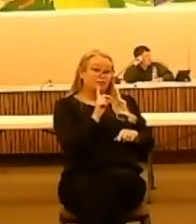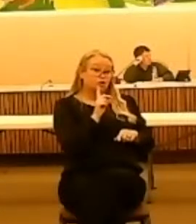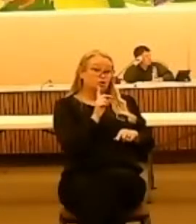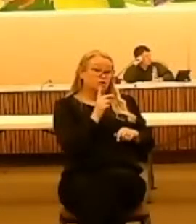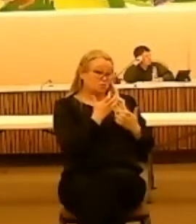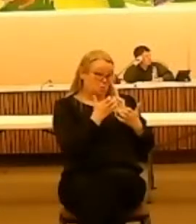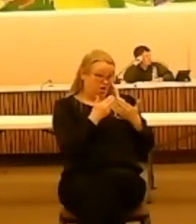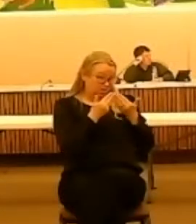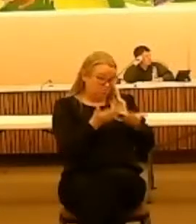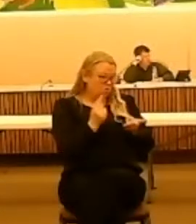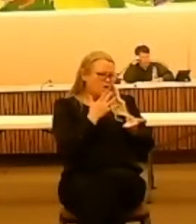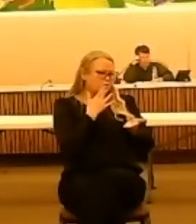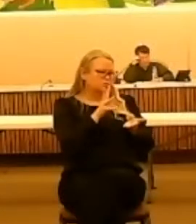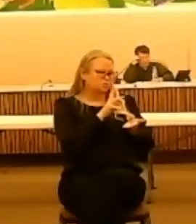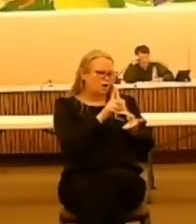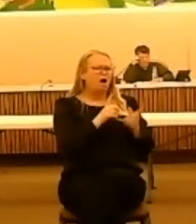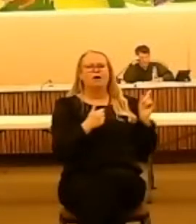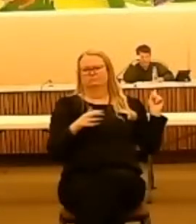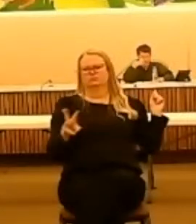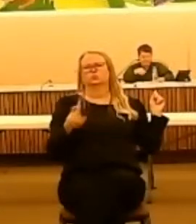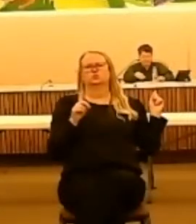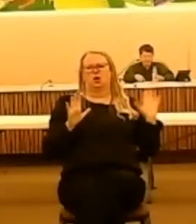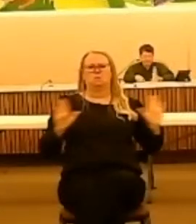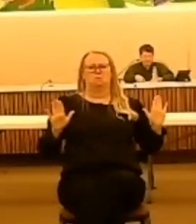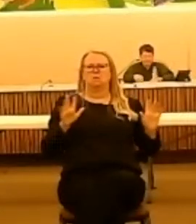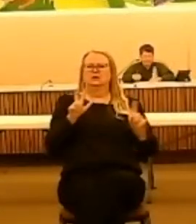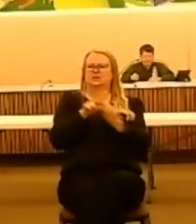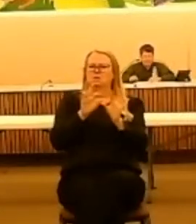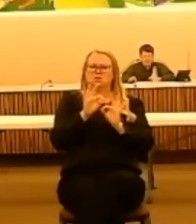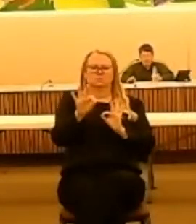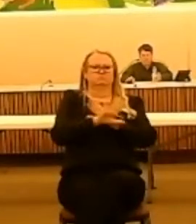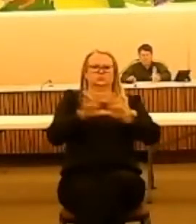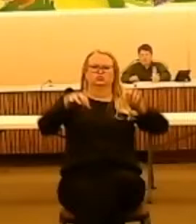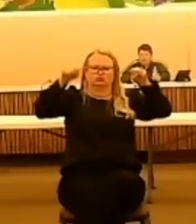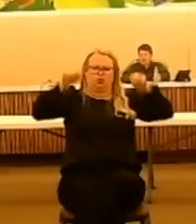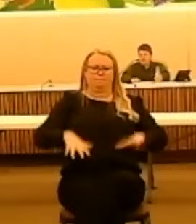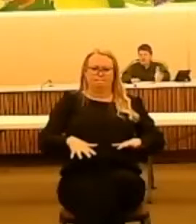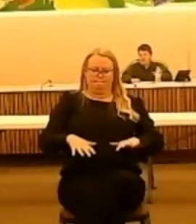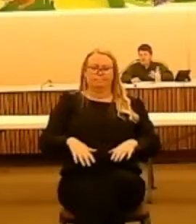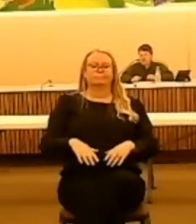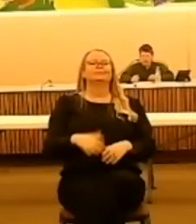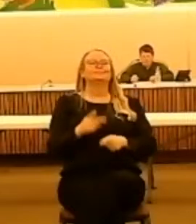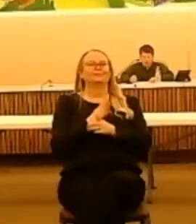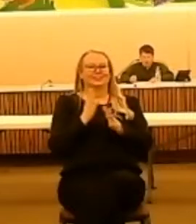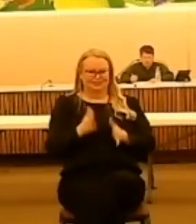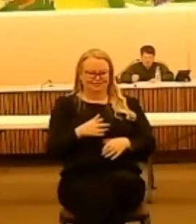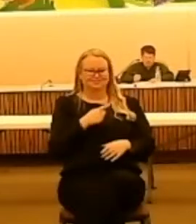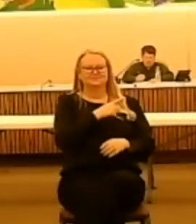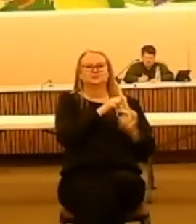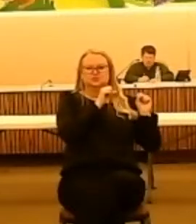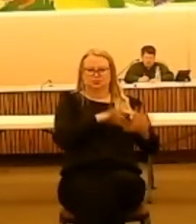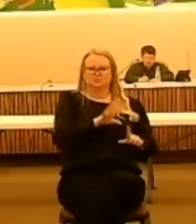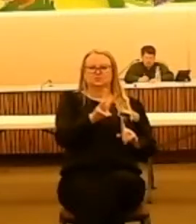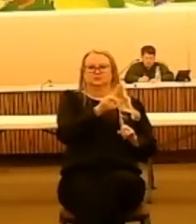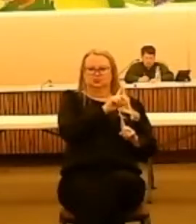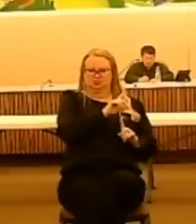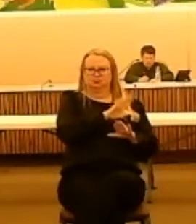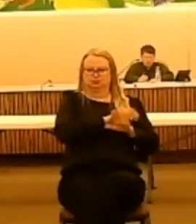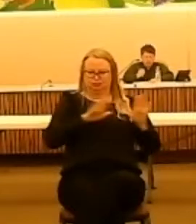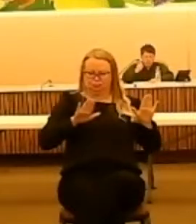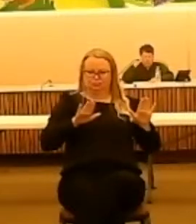because I think Okay, I'll withdraw the motion. so the motion to table was withdrawn after discussion.